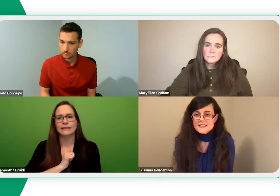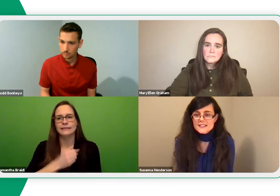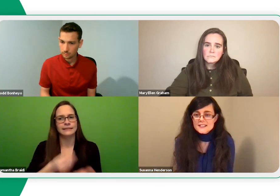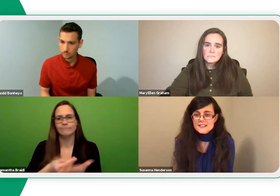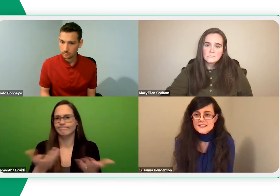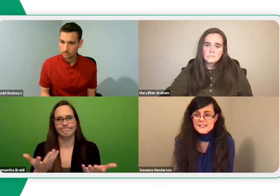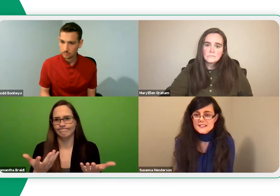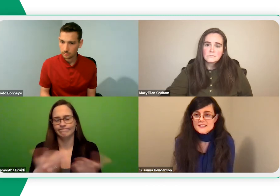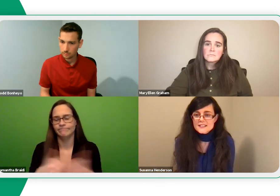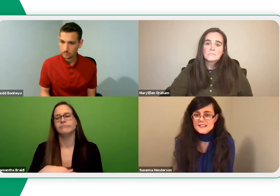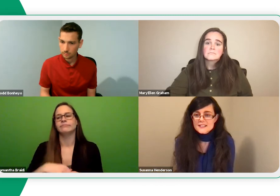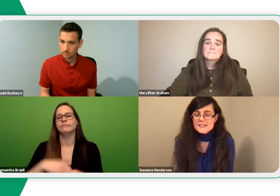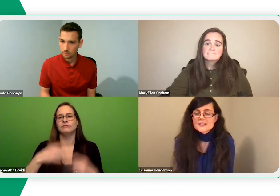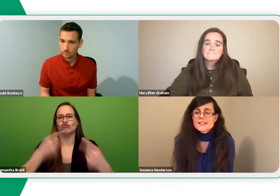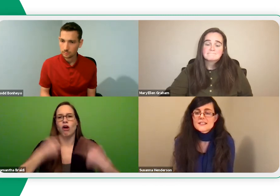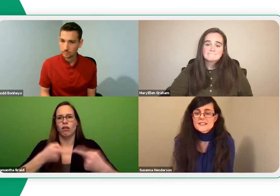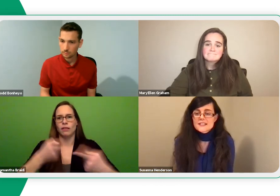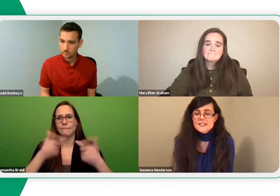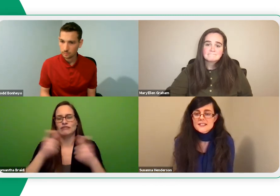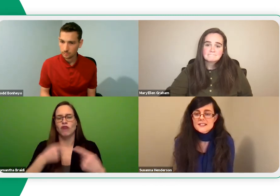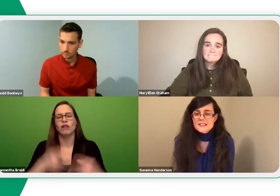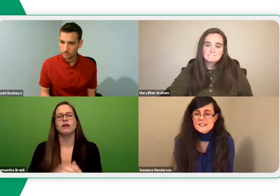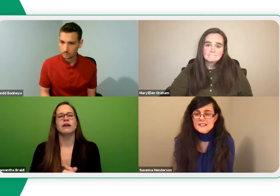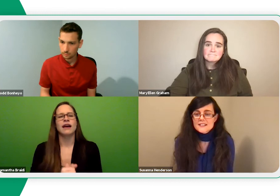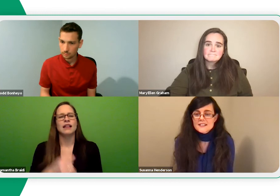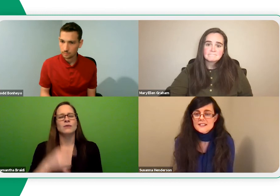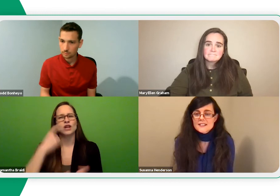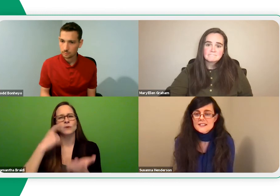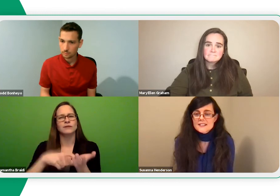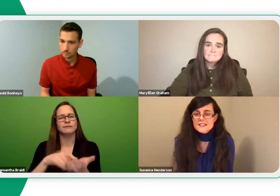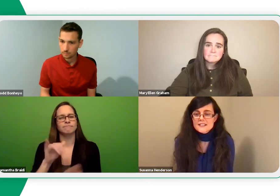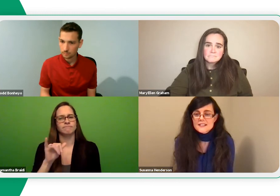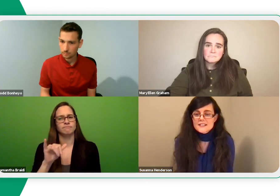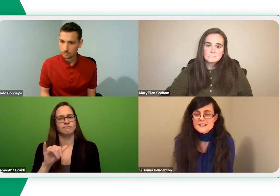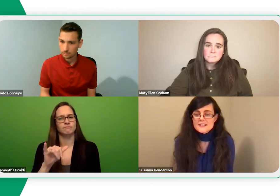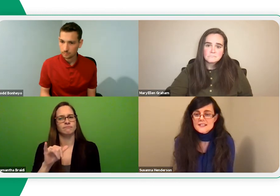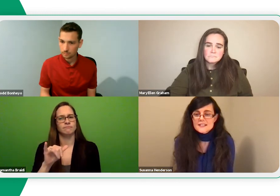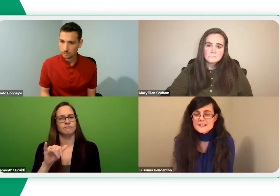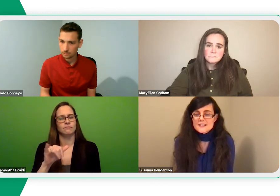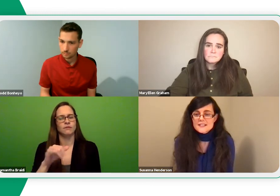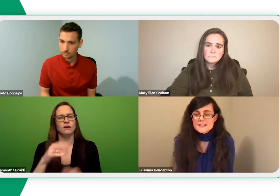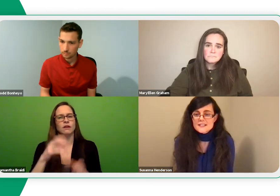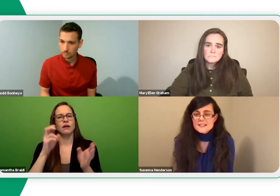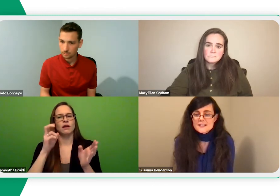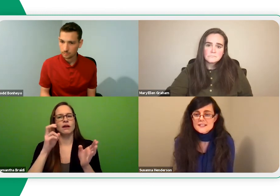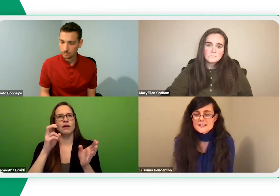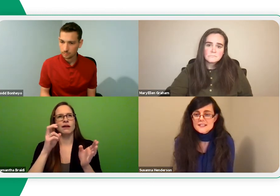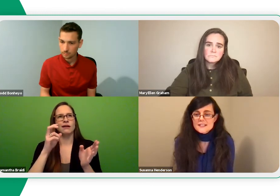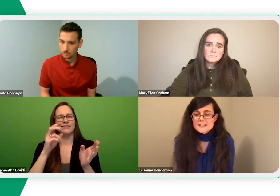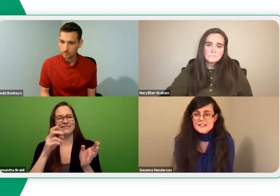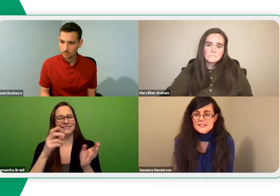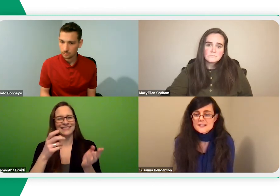one of those common themes that has risen is that people don't have any experience when it comes to personal finance, and it's an area of huge struggle.